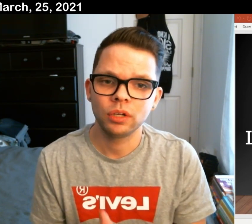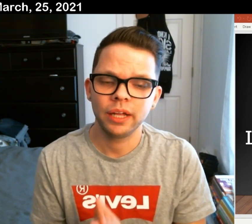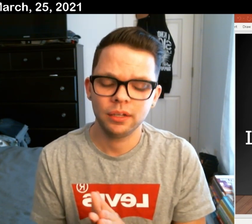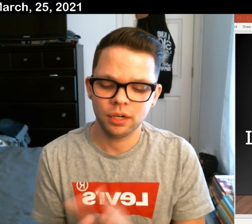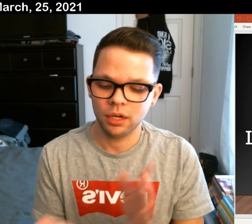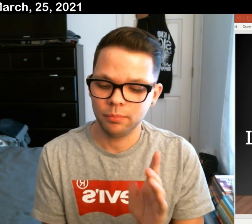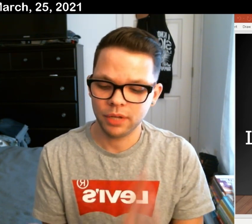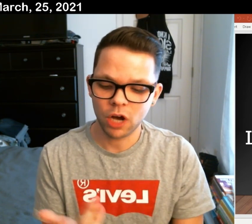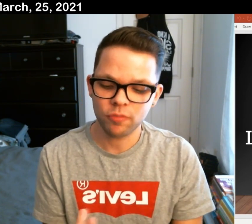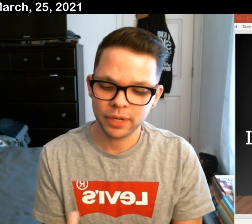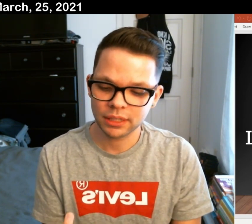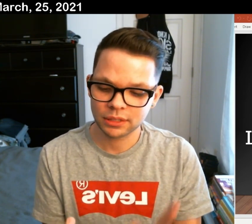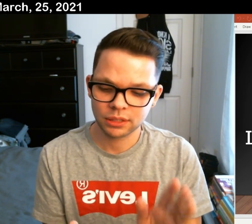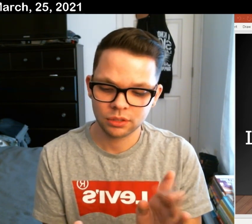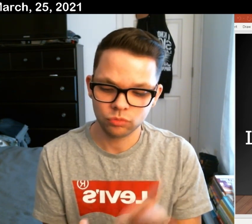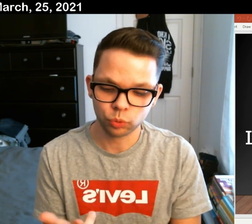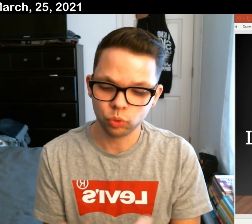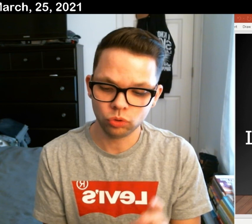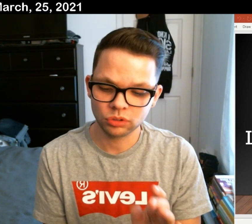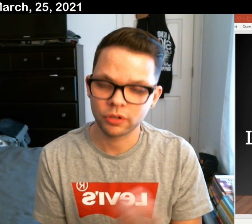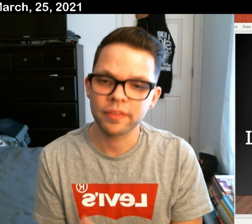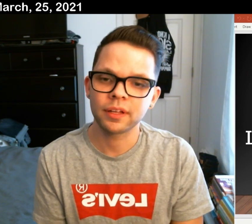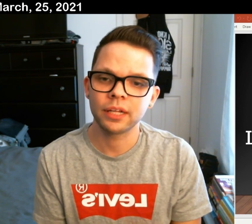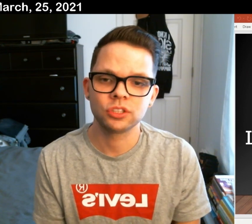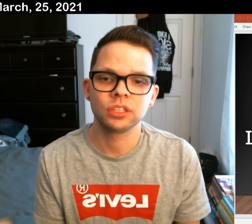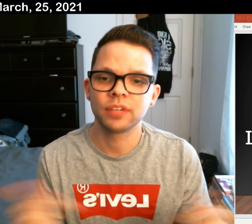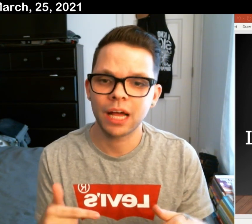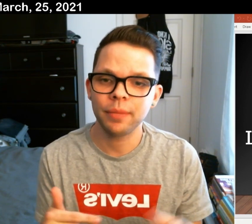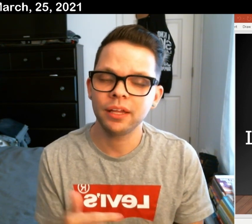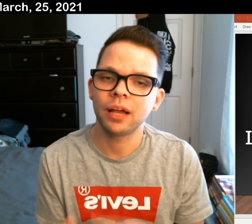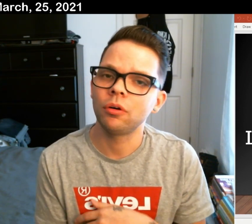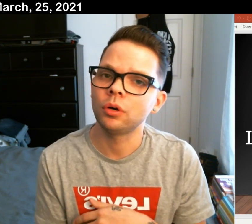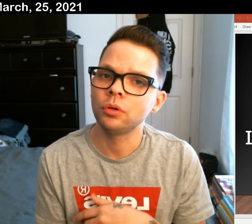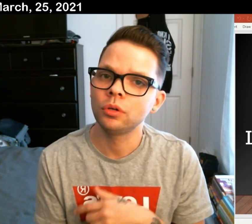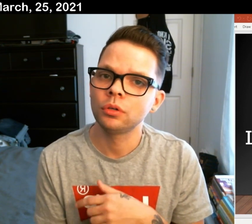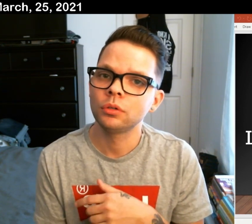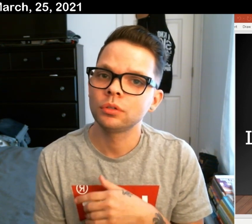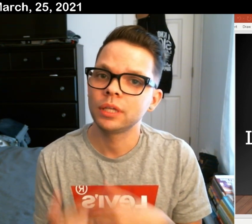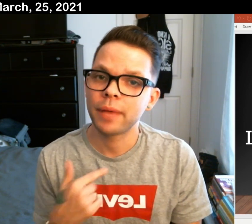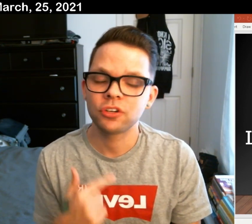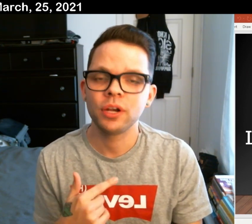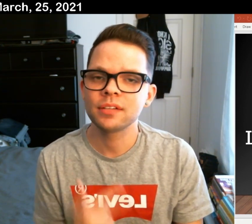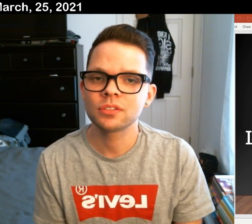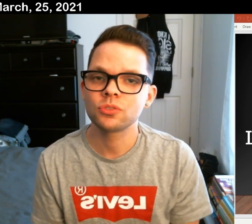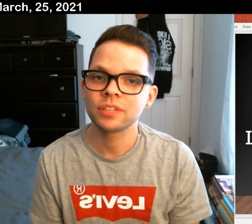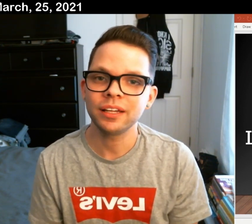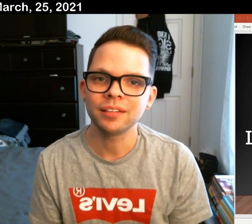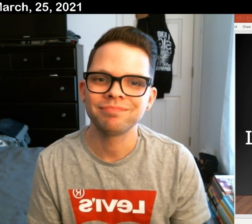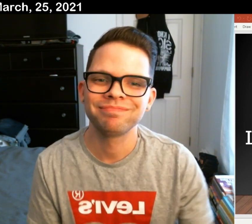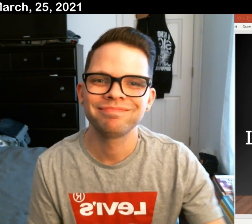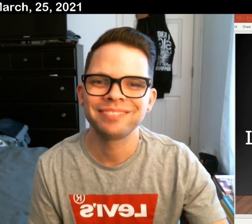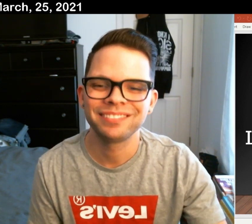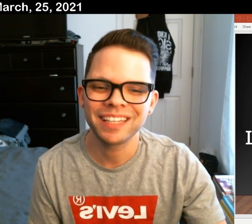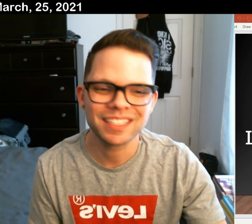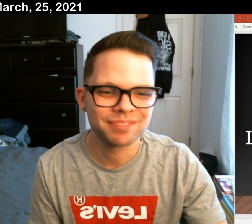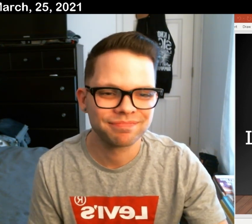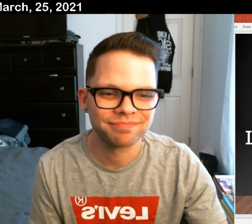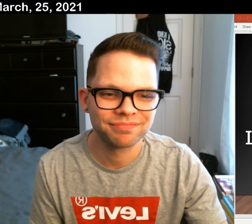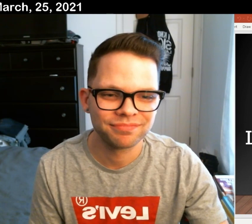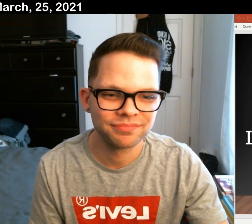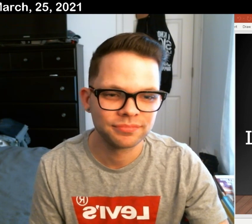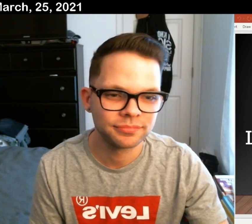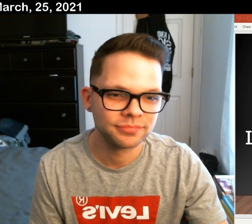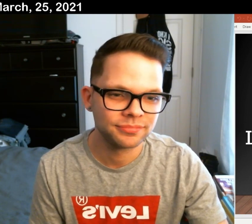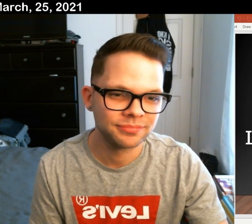about alphabet, rules, or anything like that, just leave a comment and I will get back to you guys as soon as I can. Thanks.